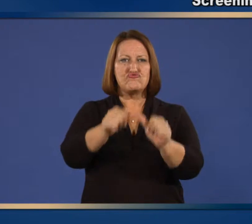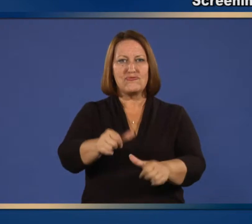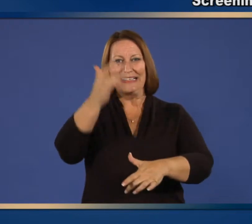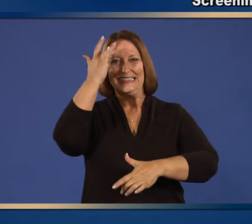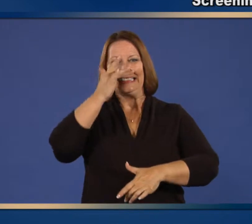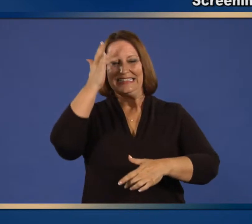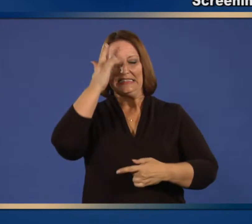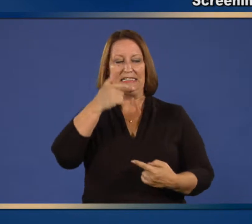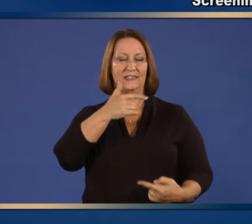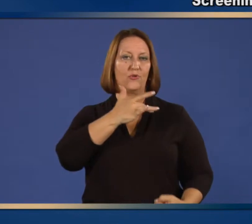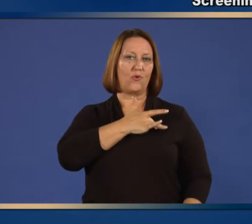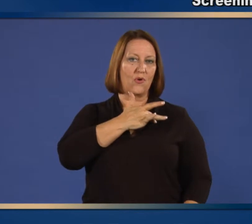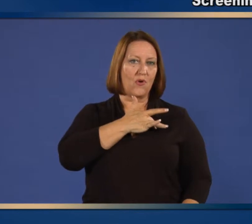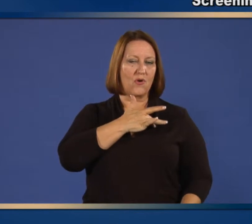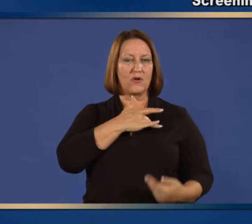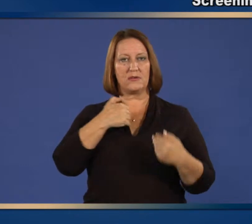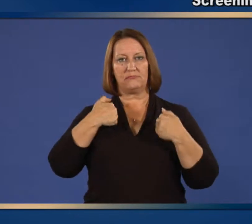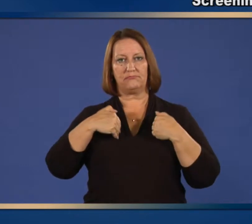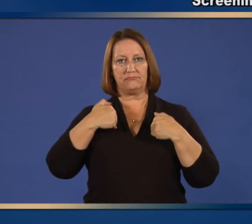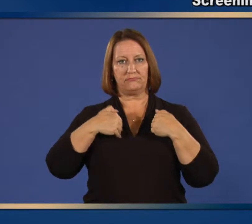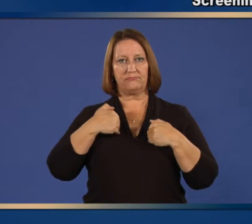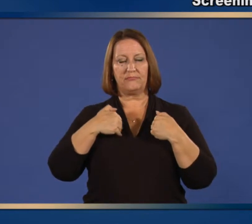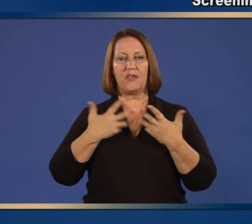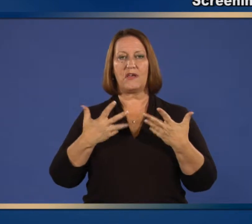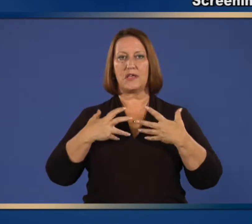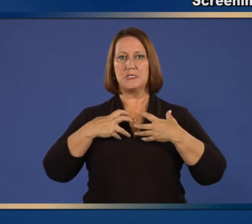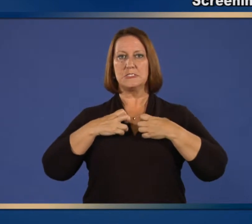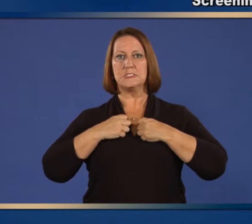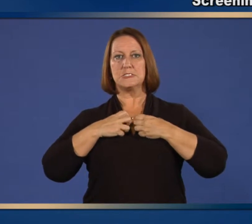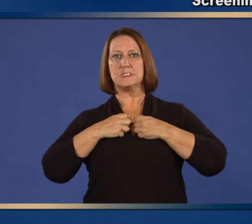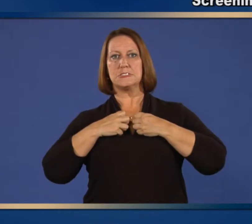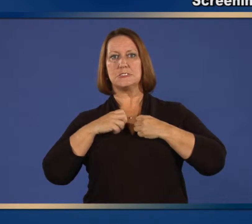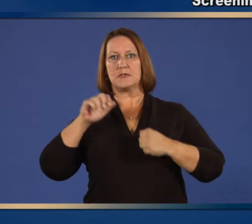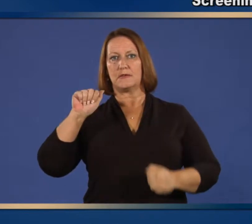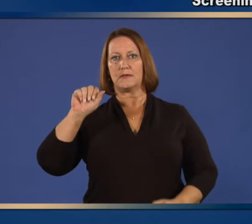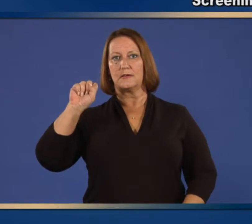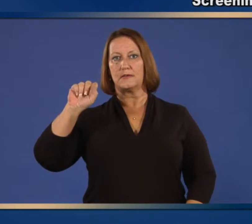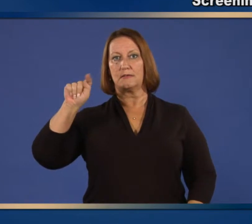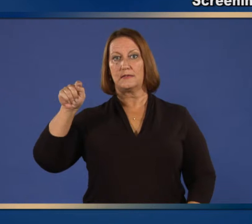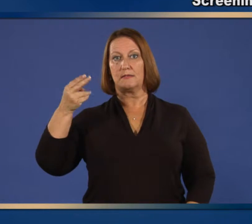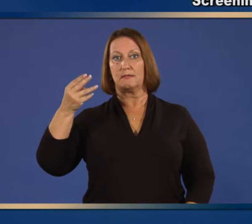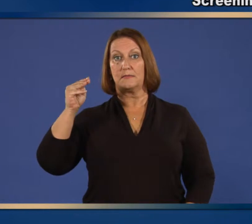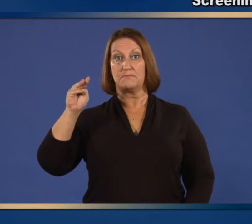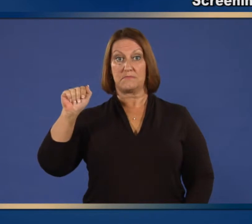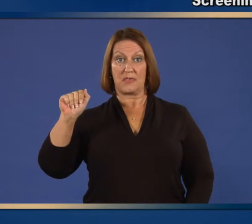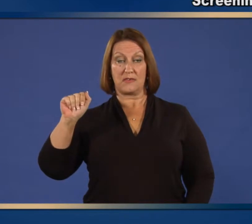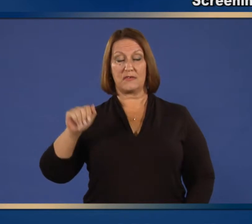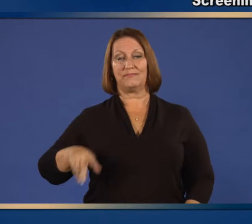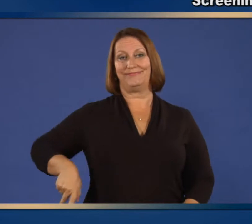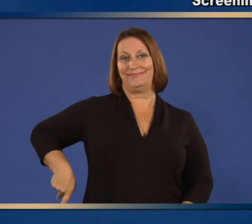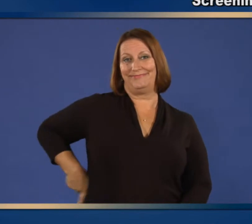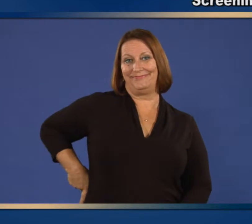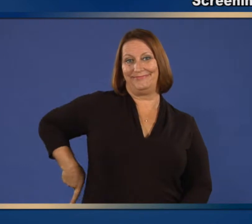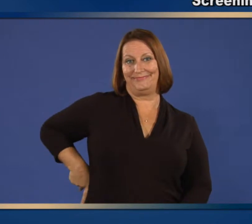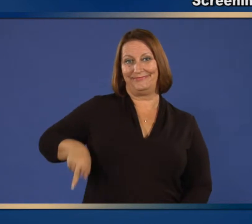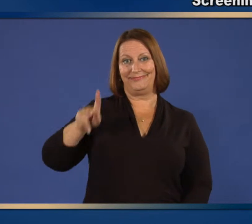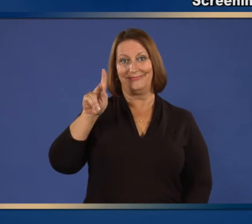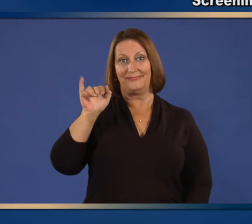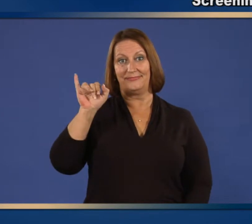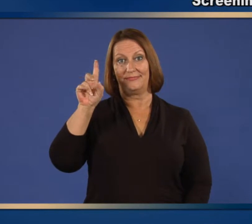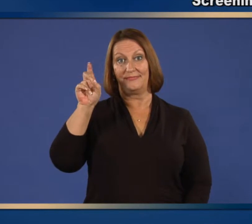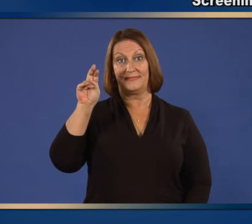lung disease, asthma, Neuropathema, kidney disease,